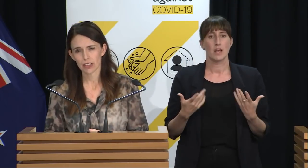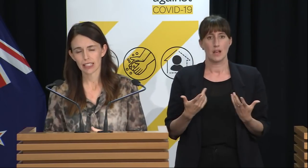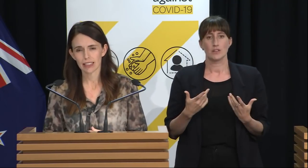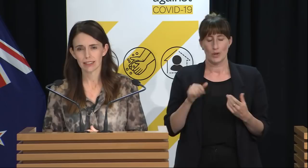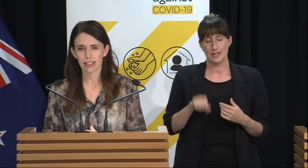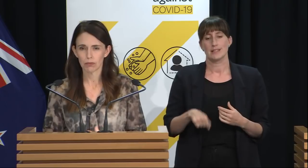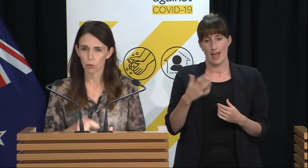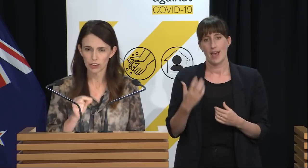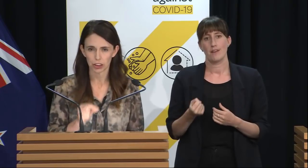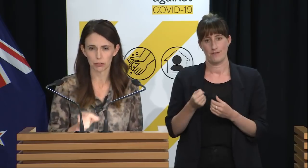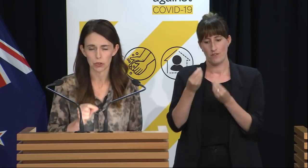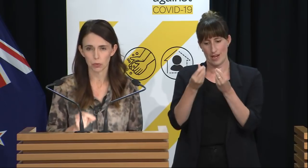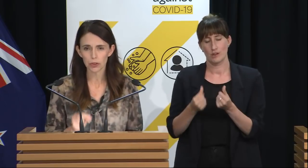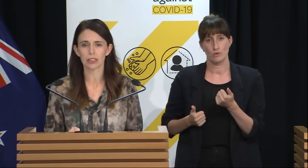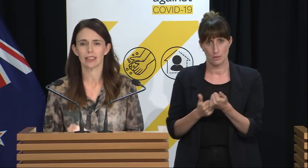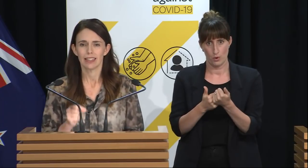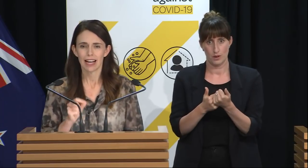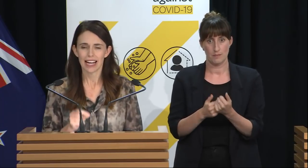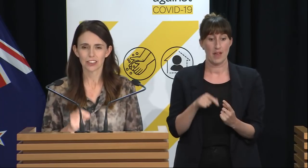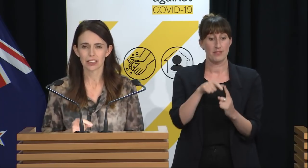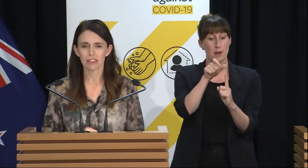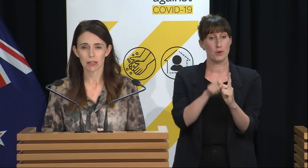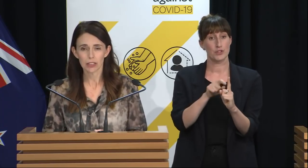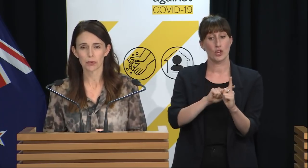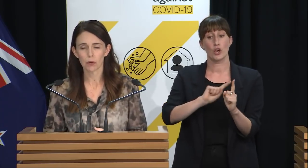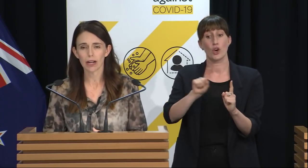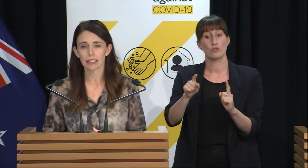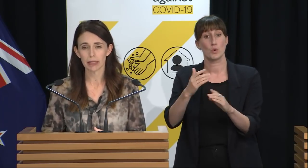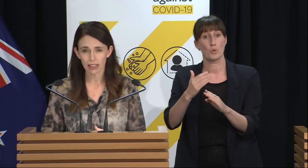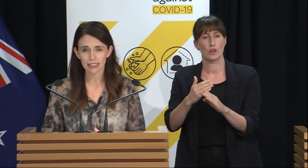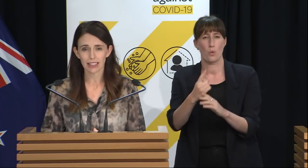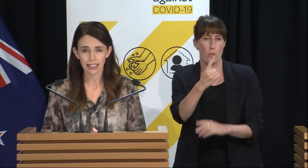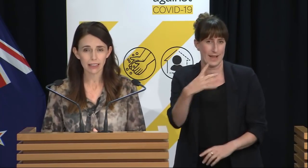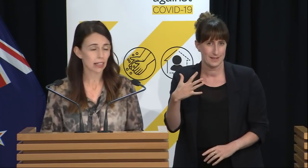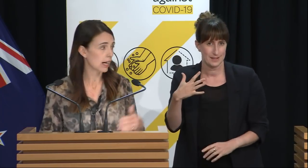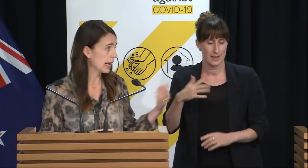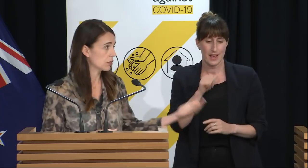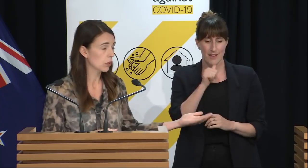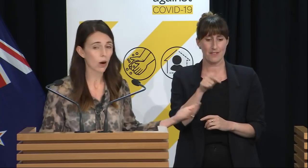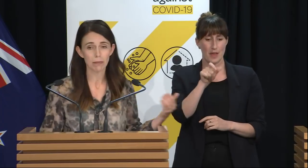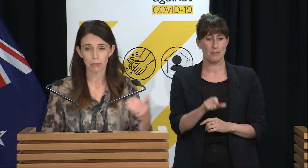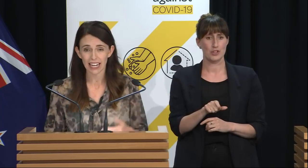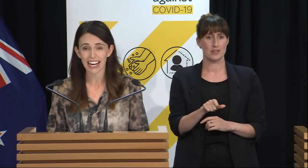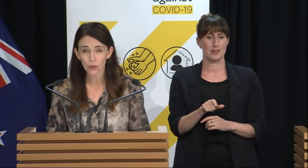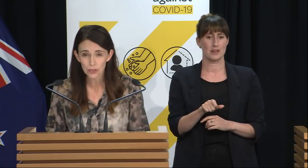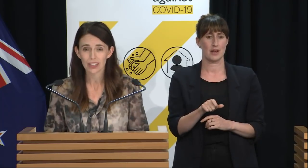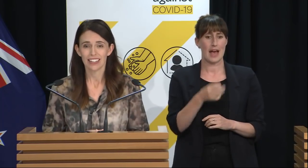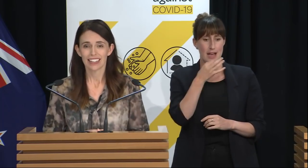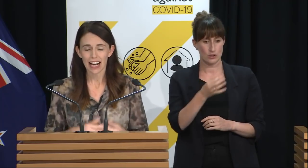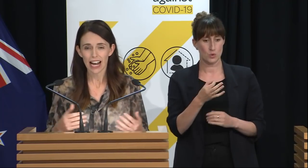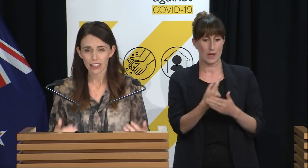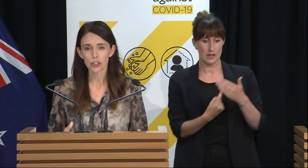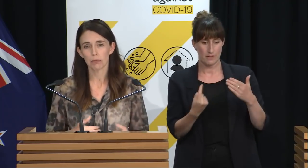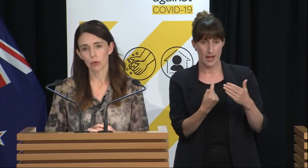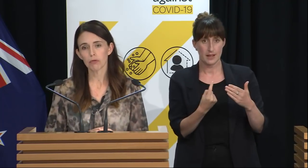in question here, one shift was worked. Actually, if someone is required to be isolating as a requirement by health,